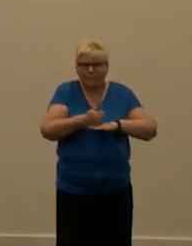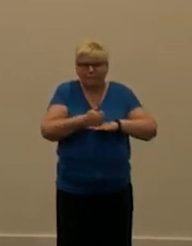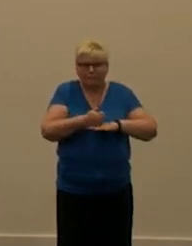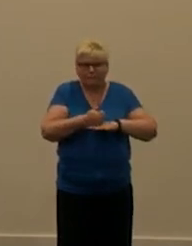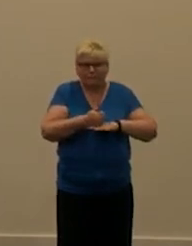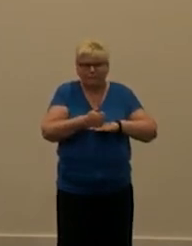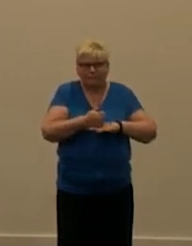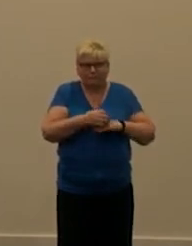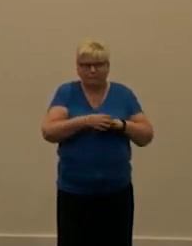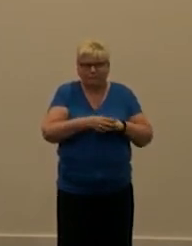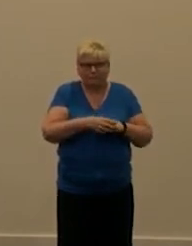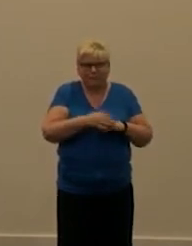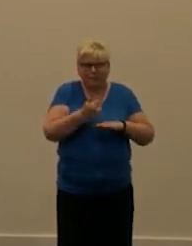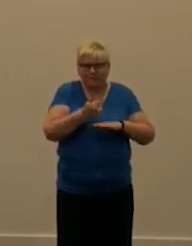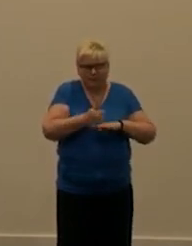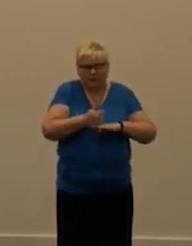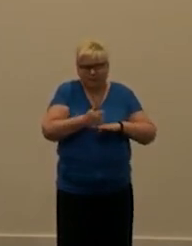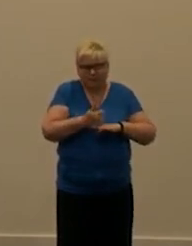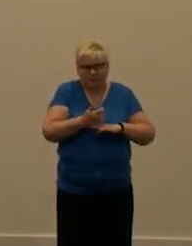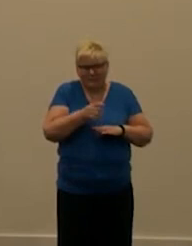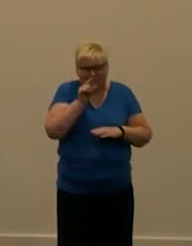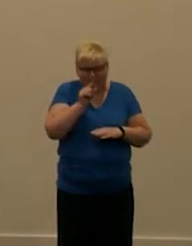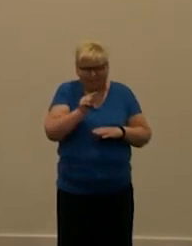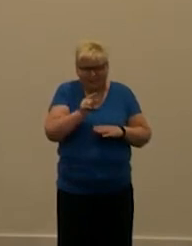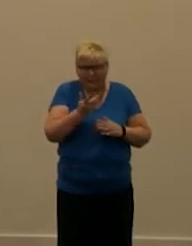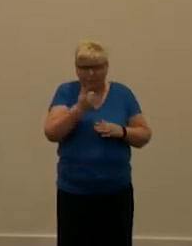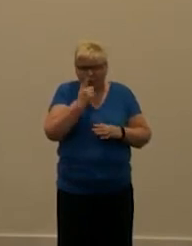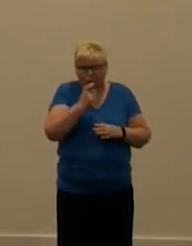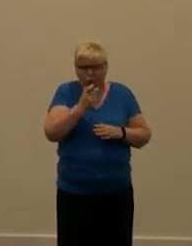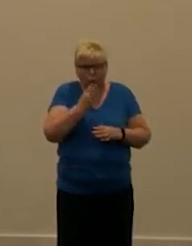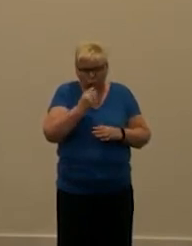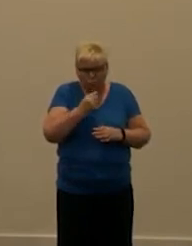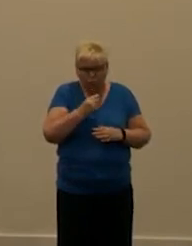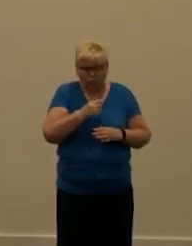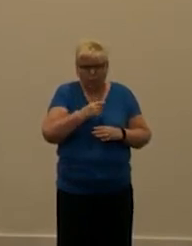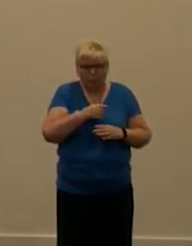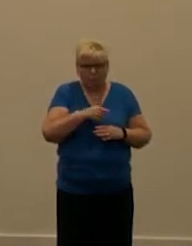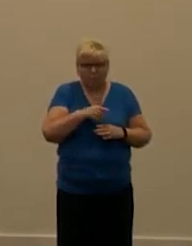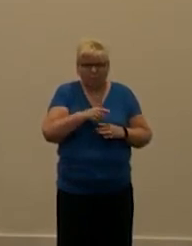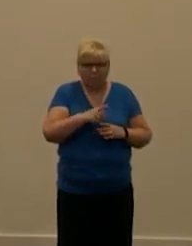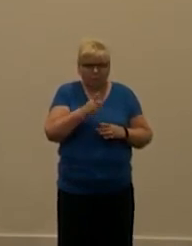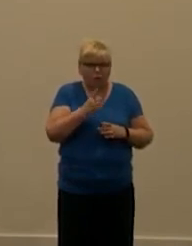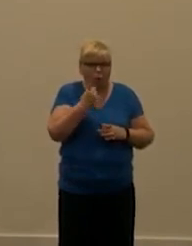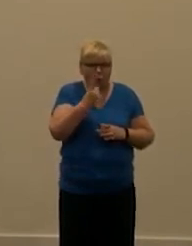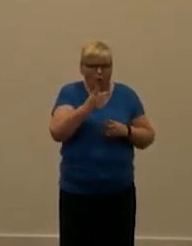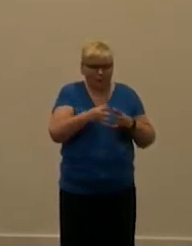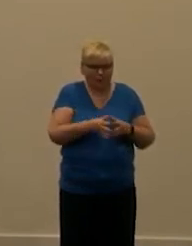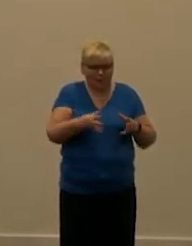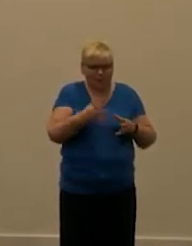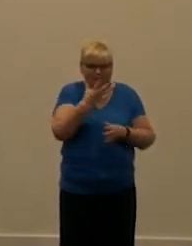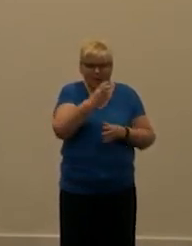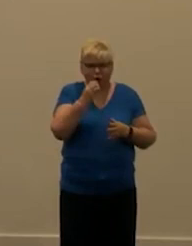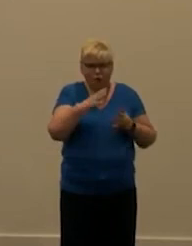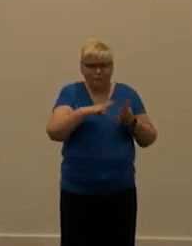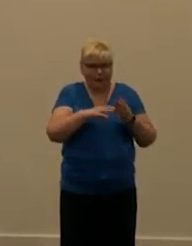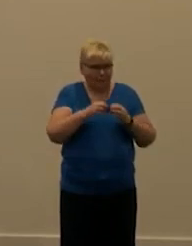or minimum of throughput that you can choose. It's one scale unit is 500